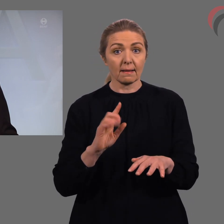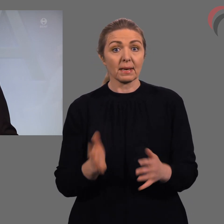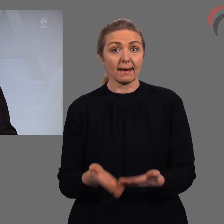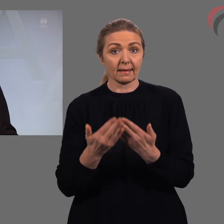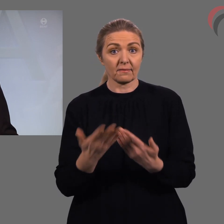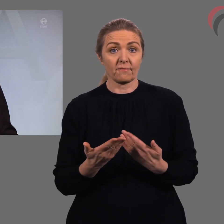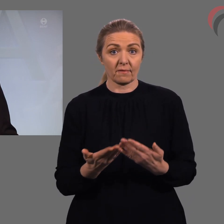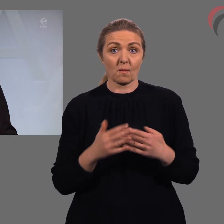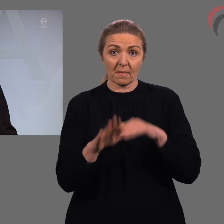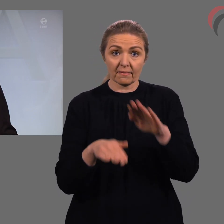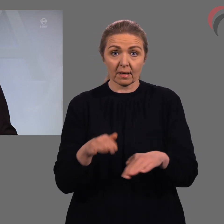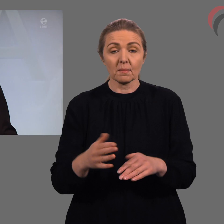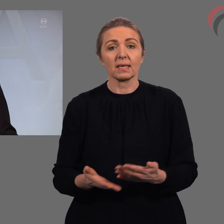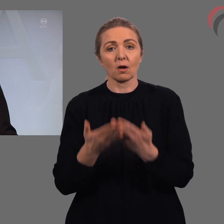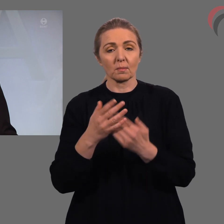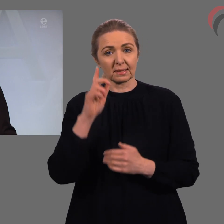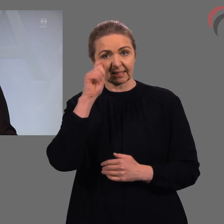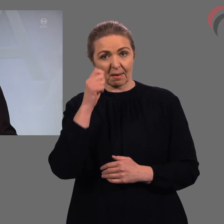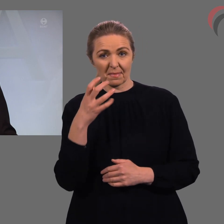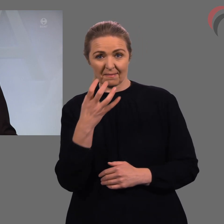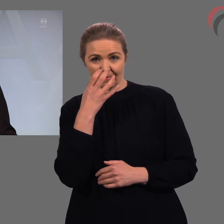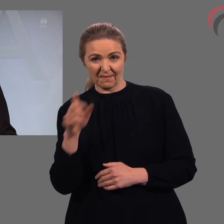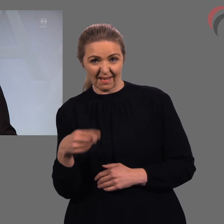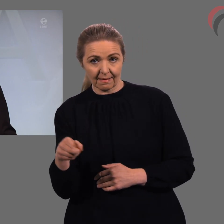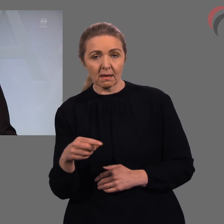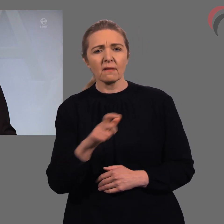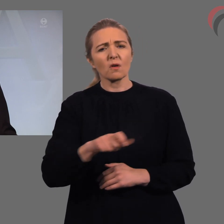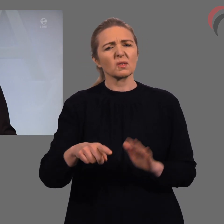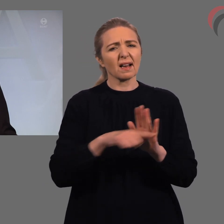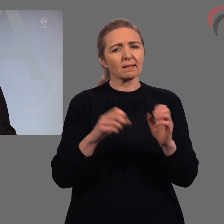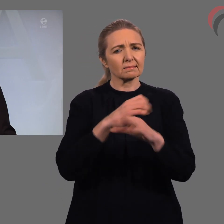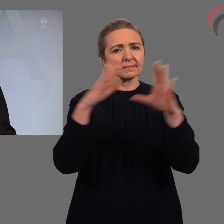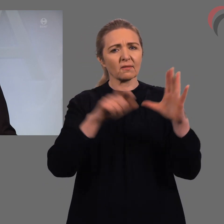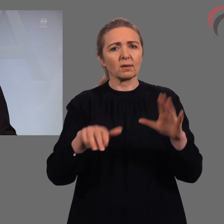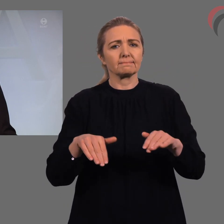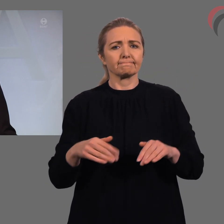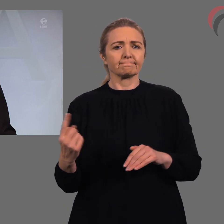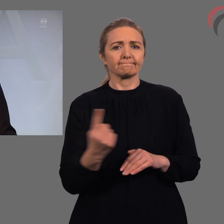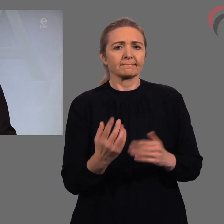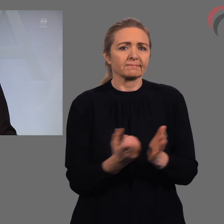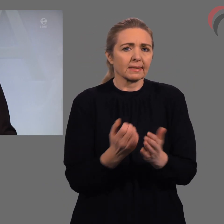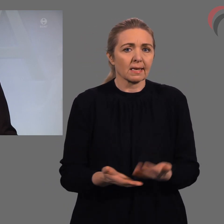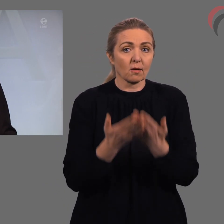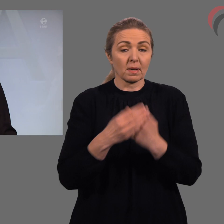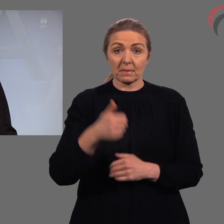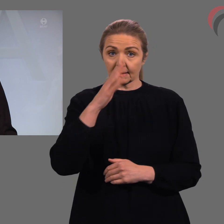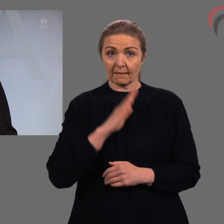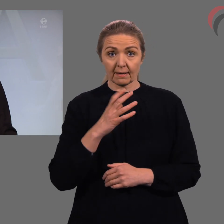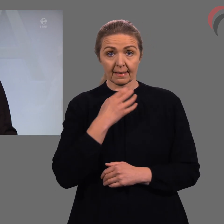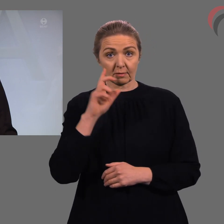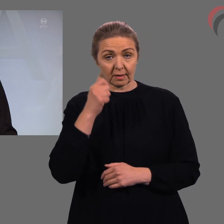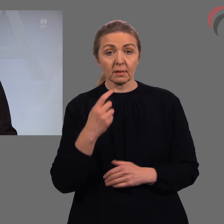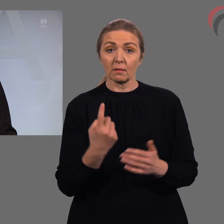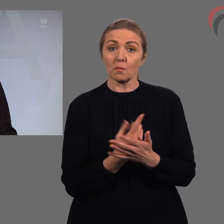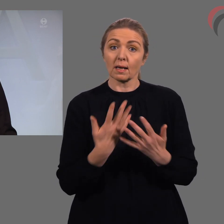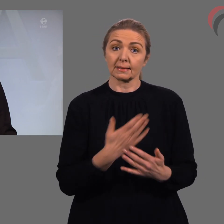með aðstoð svefnvéla en neikvæð ímynd fólks af þeim kemur í veg fyrir að fólk leitar sér hjálpar. Í alvarlegustu tilfellum kæfisvefns eru